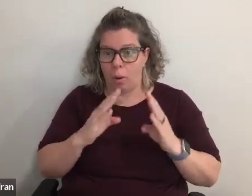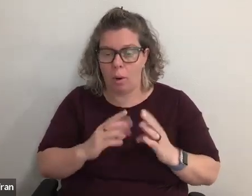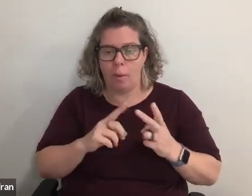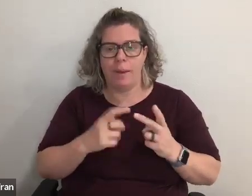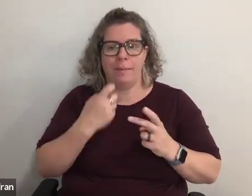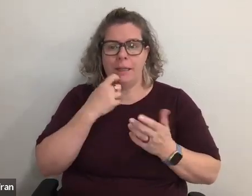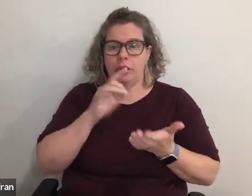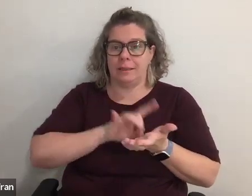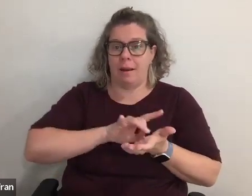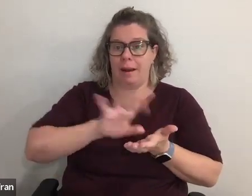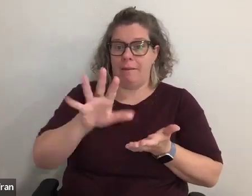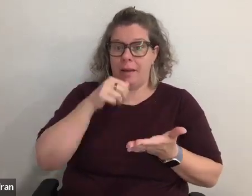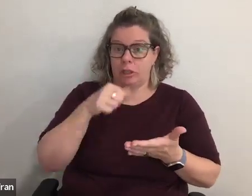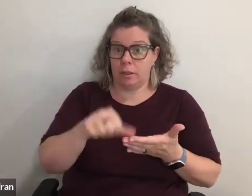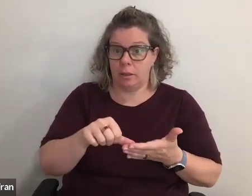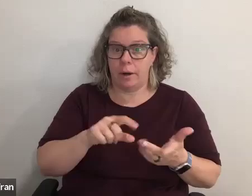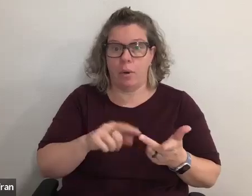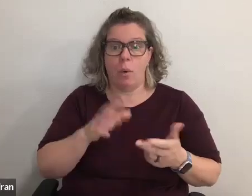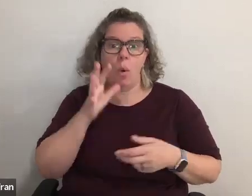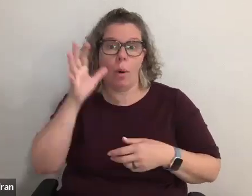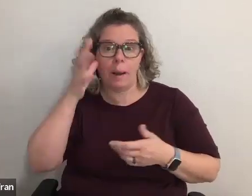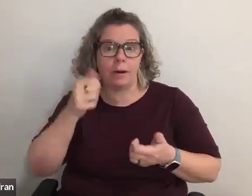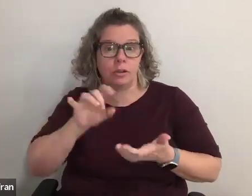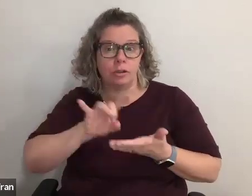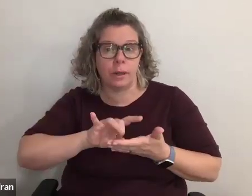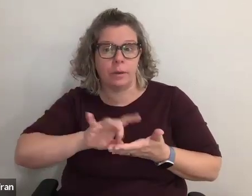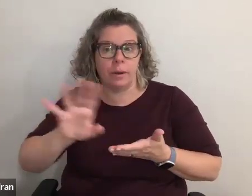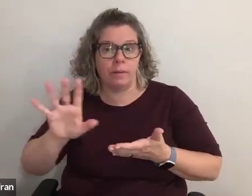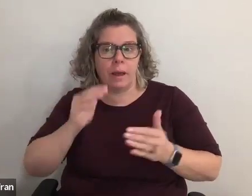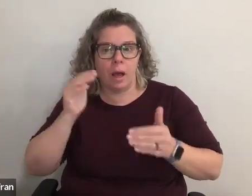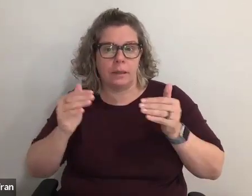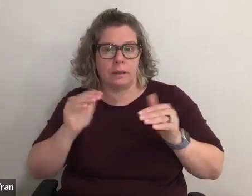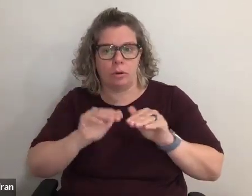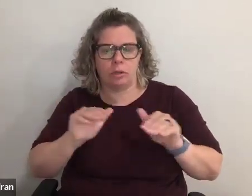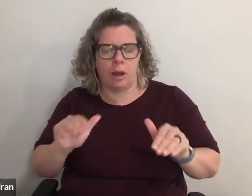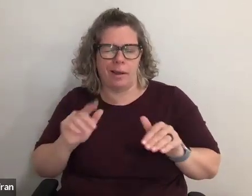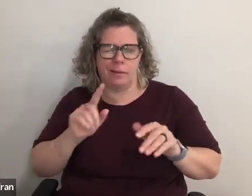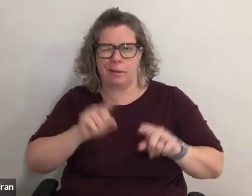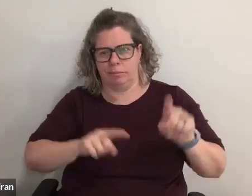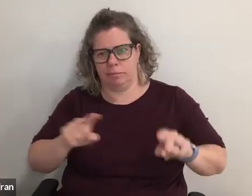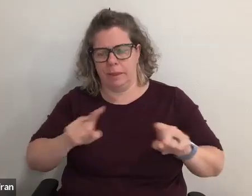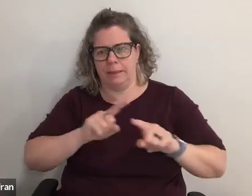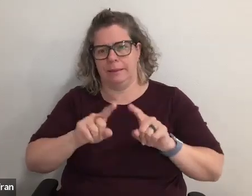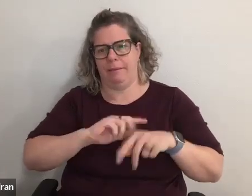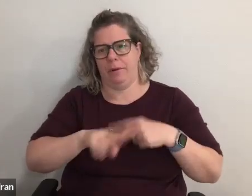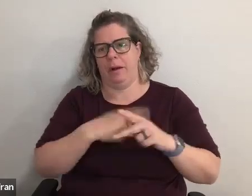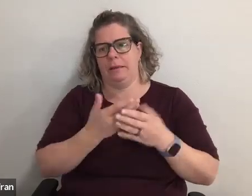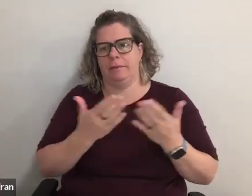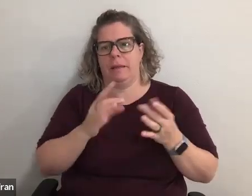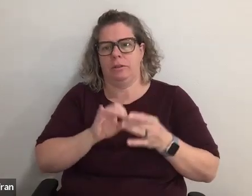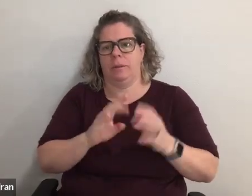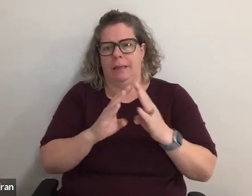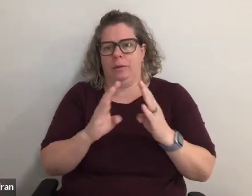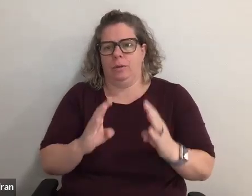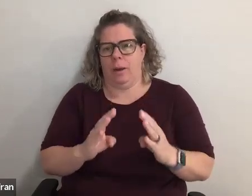gotten eviction notice, maybe parents are trying to evict, their adult child. There's kind of all sorts of things we have come